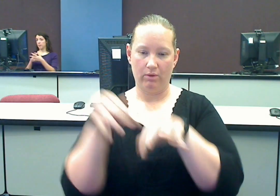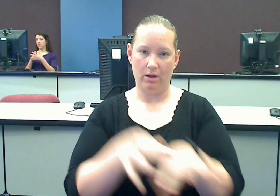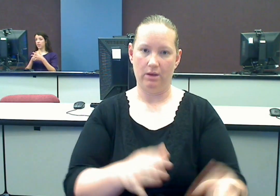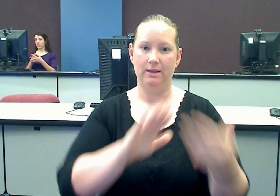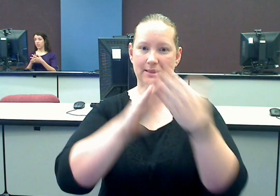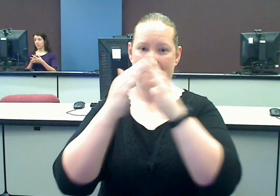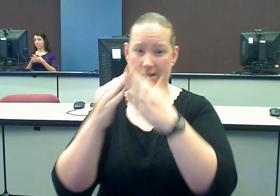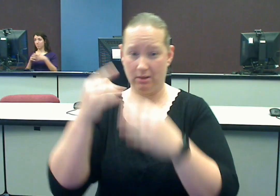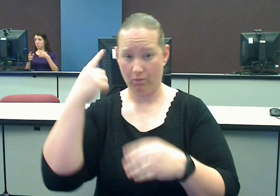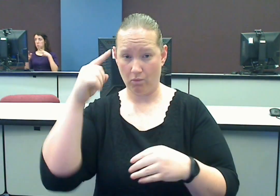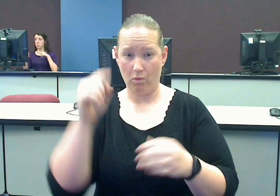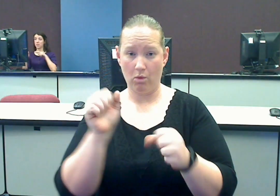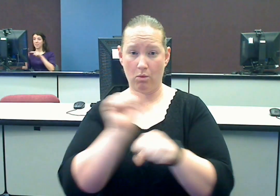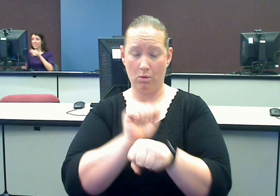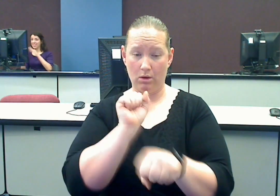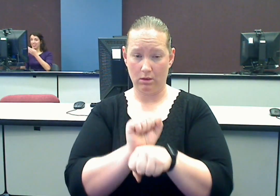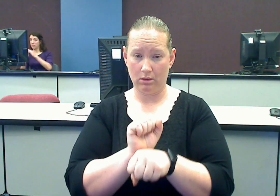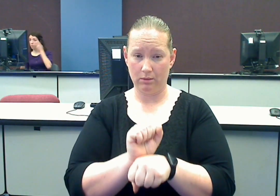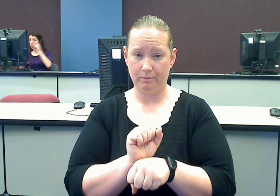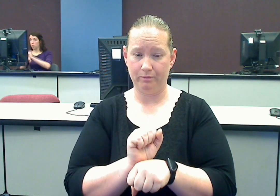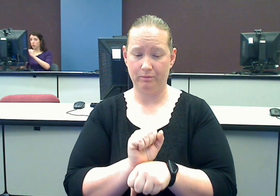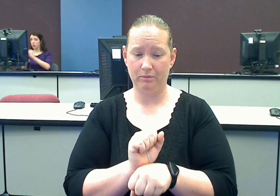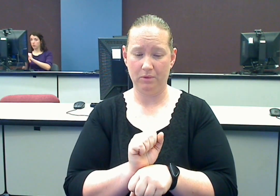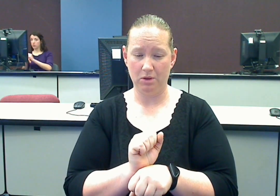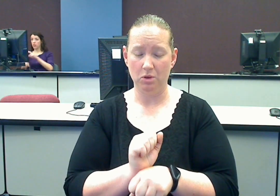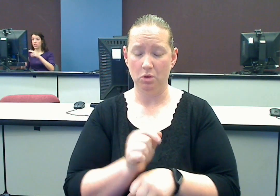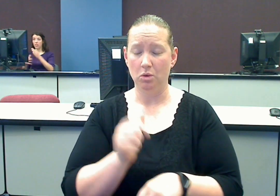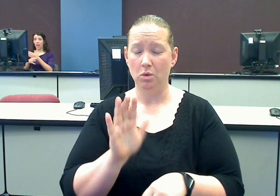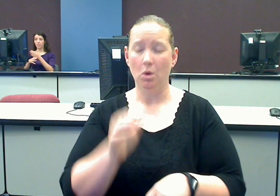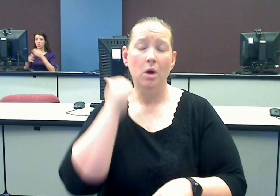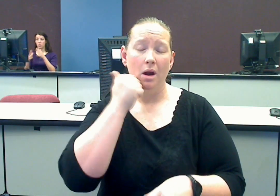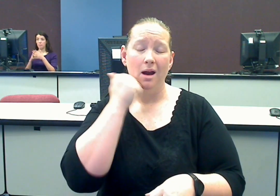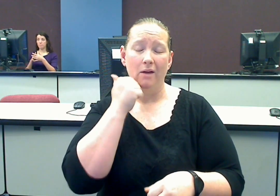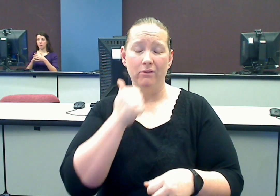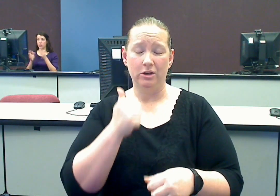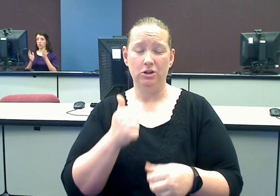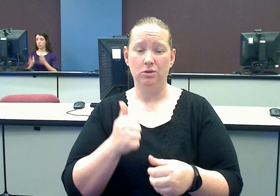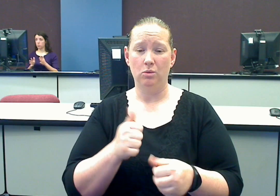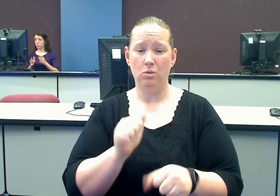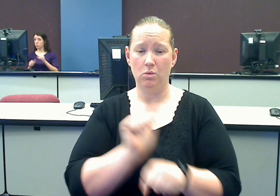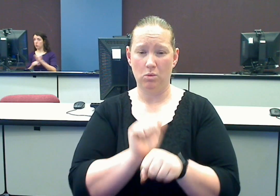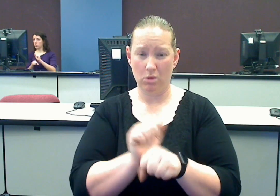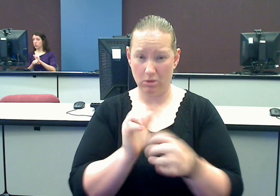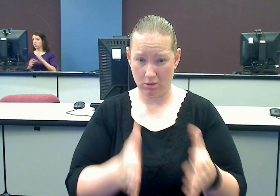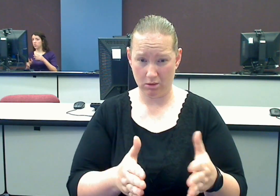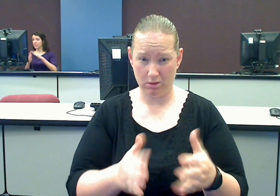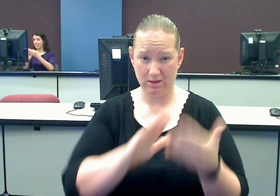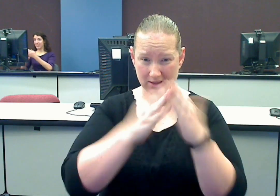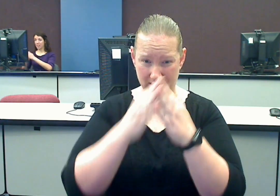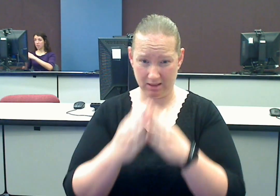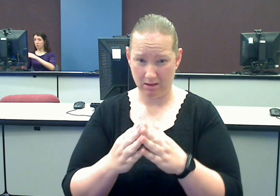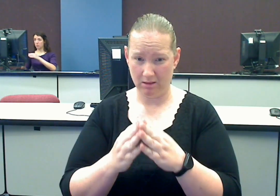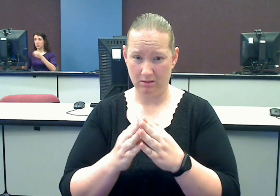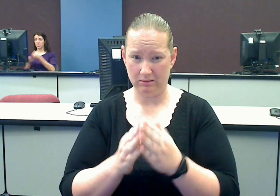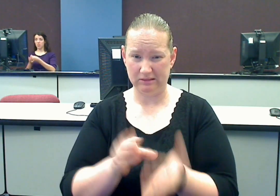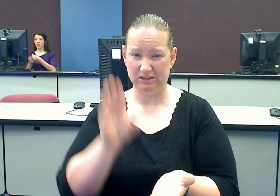American worker in the city were making low wages and working in atrocious working